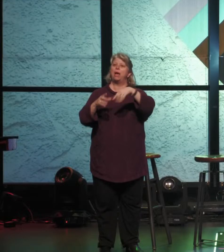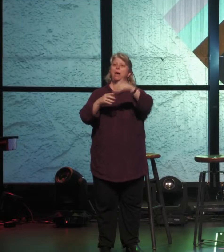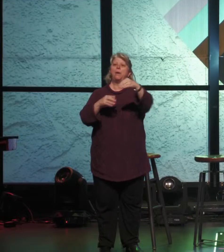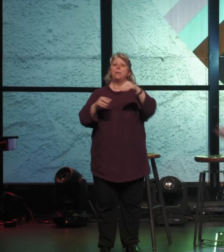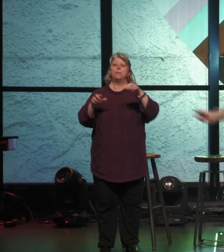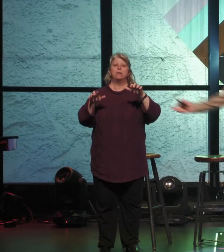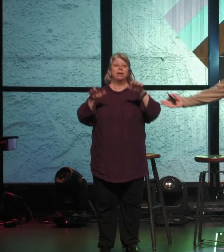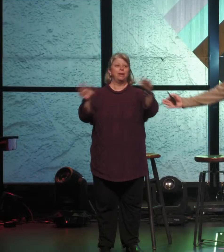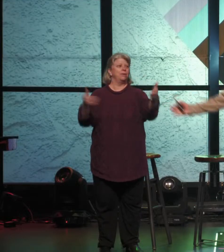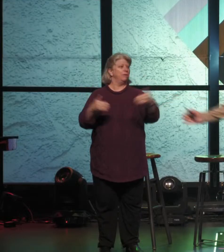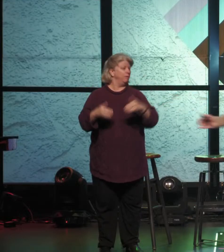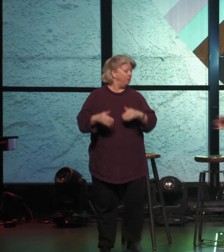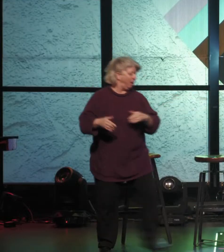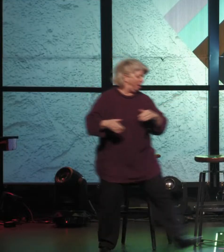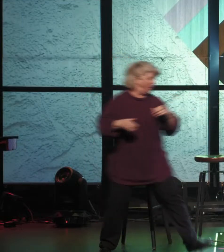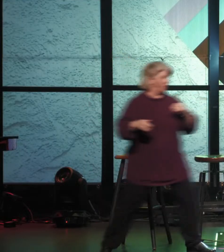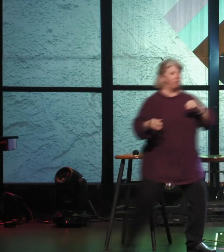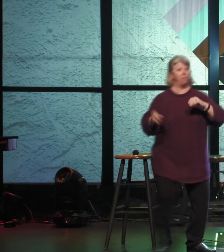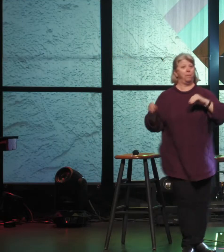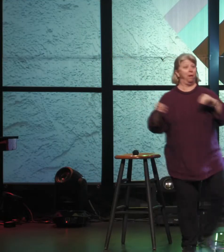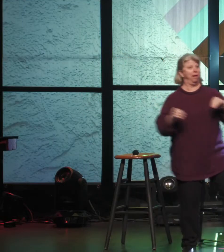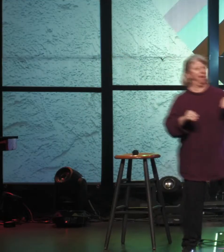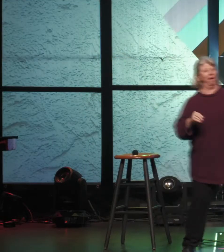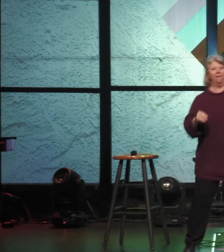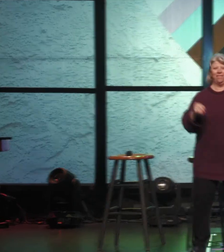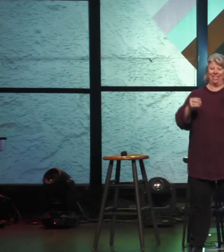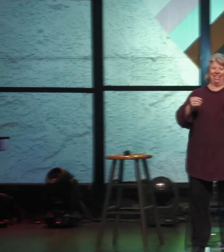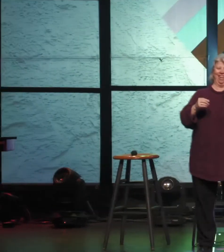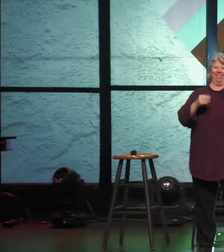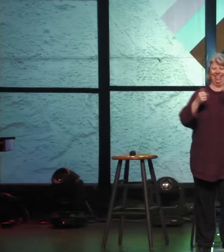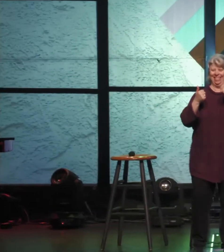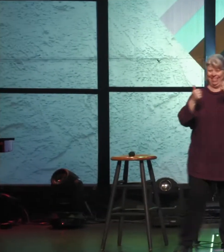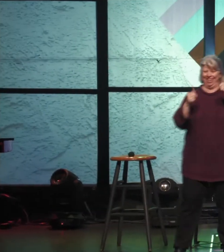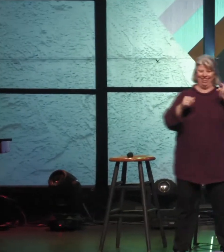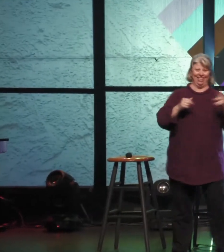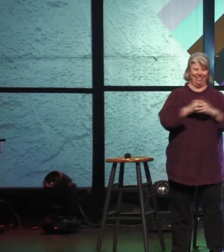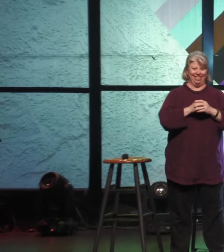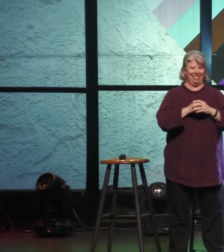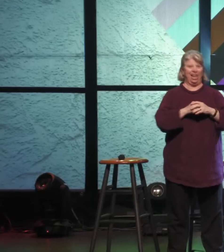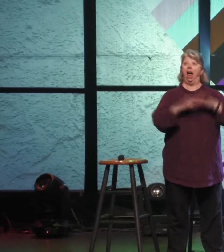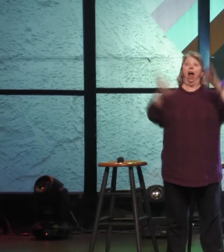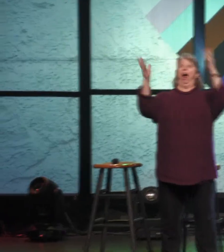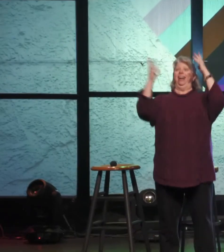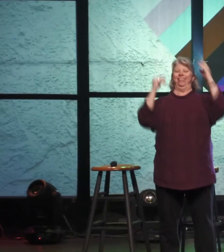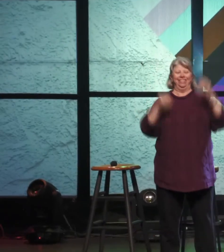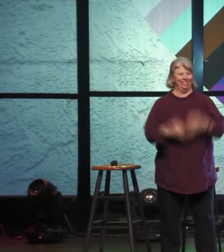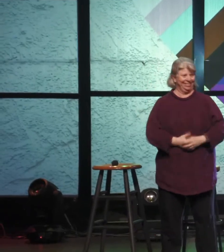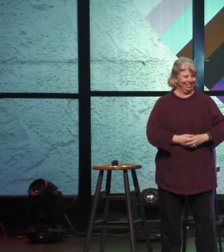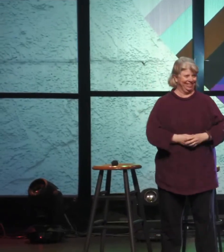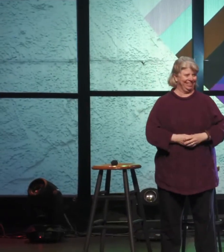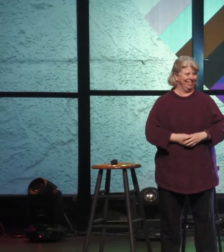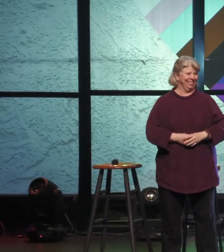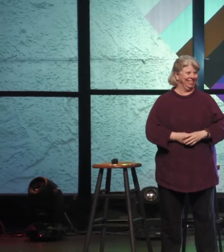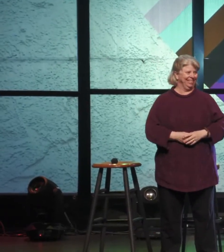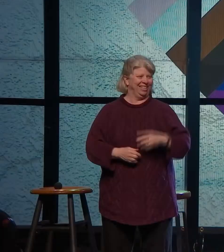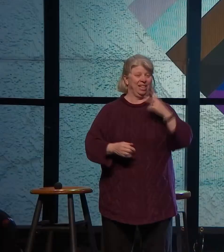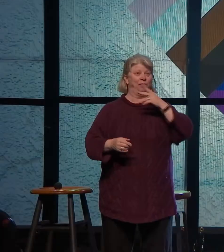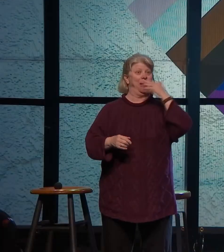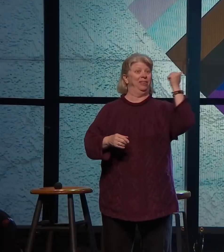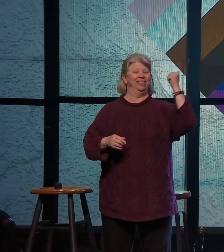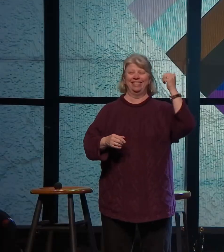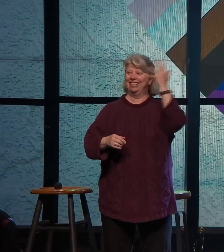atrium, I'm getting a signal. We're supposed to shift over here for the cameras. There we go. All right. Oh, look at that. Do I look